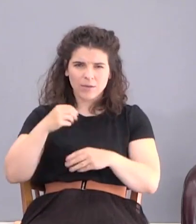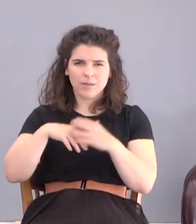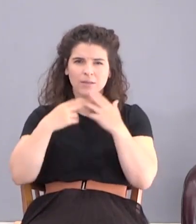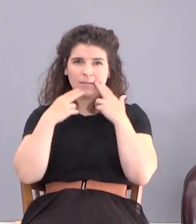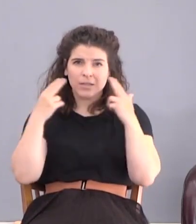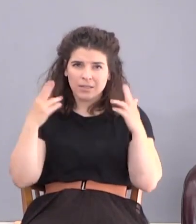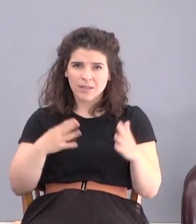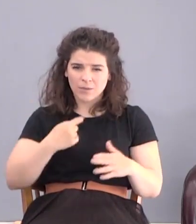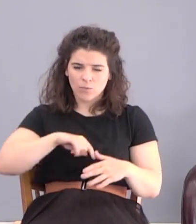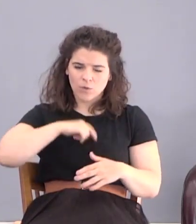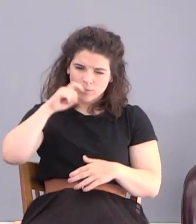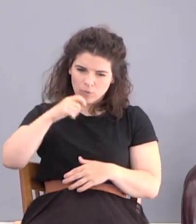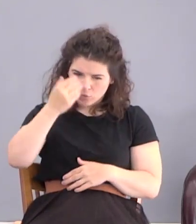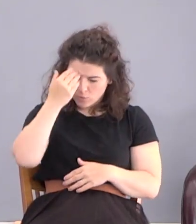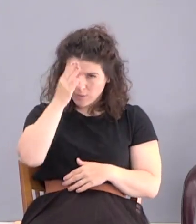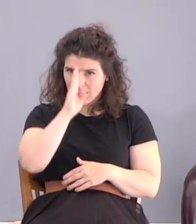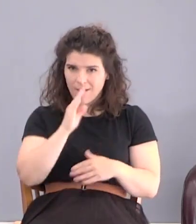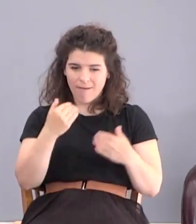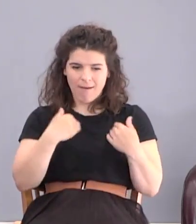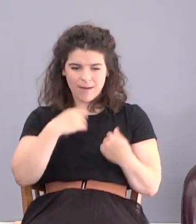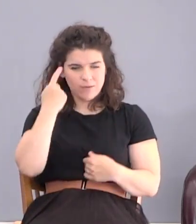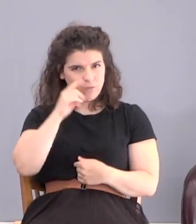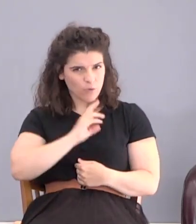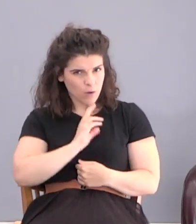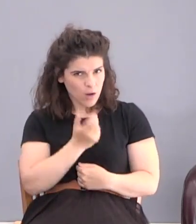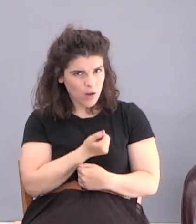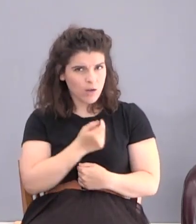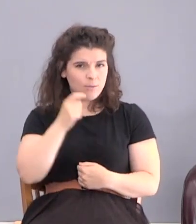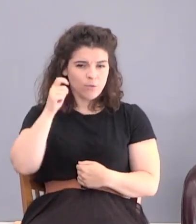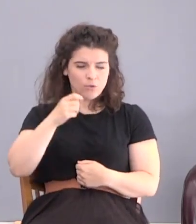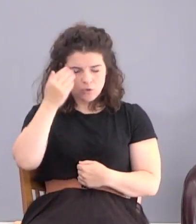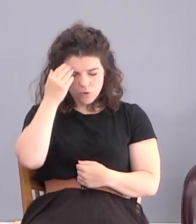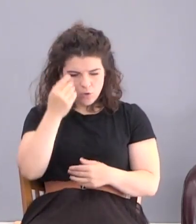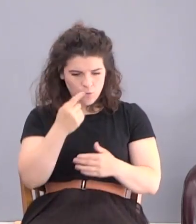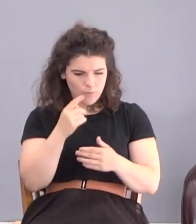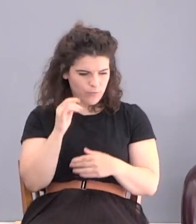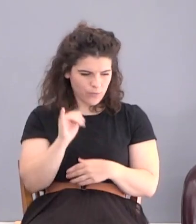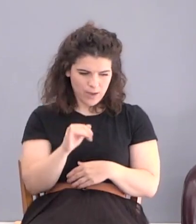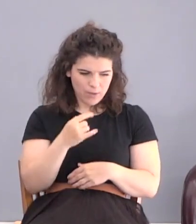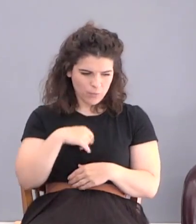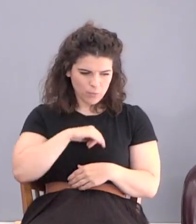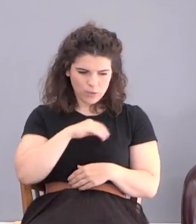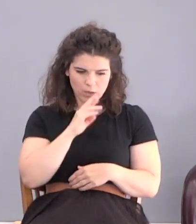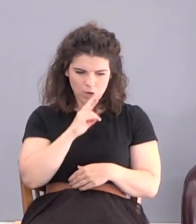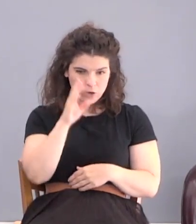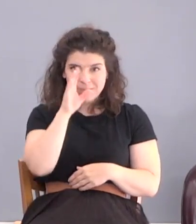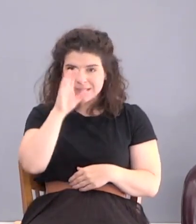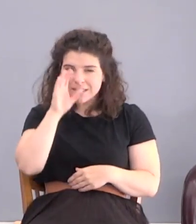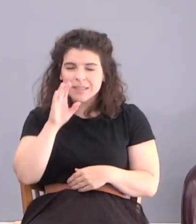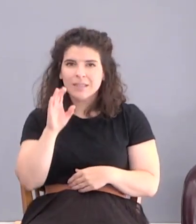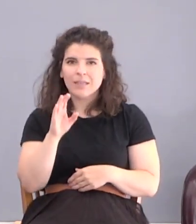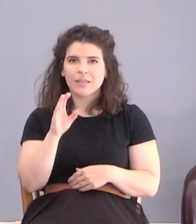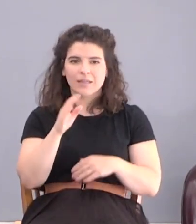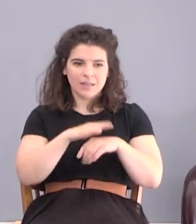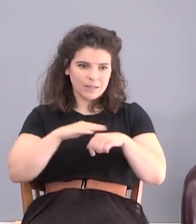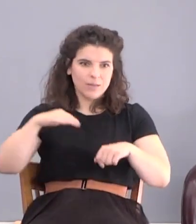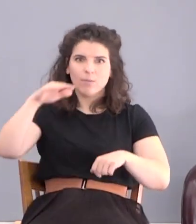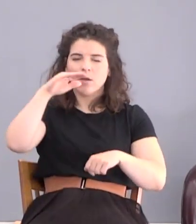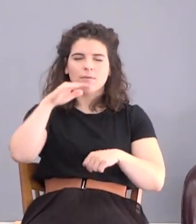supposed to know what God's got going on for us. We're supposed to know what it is that we are seeking that is